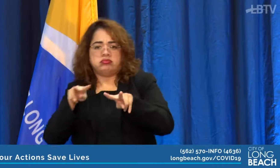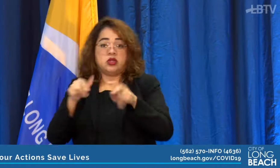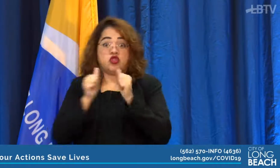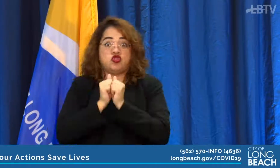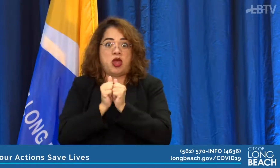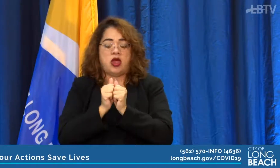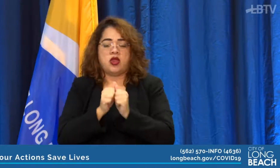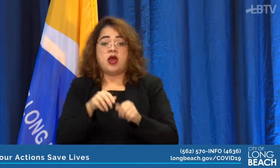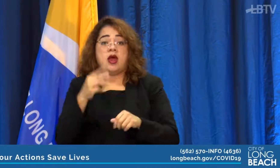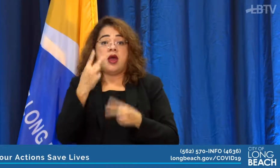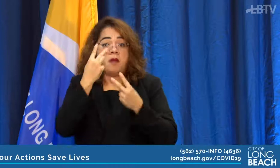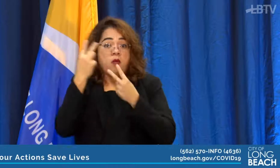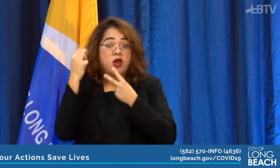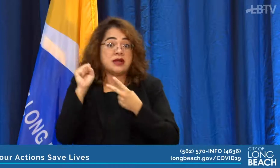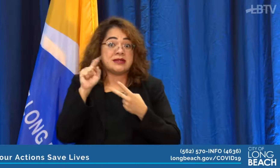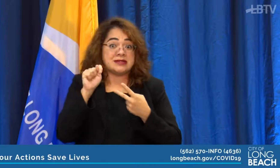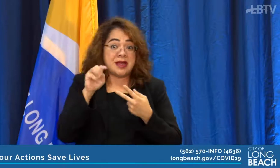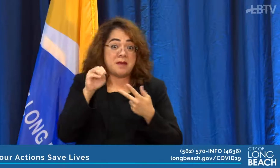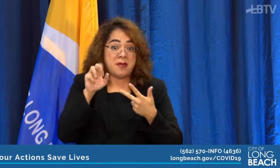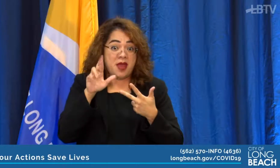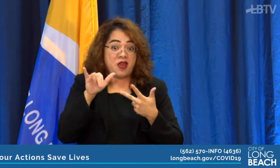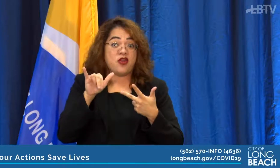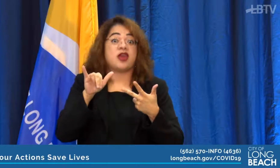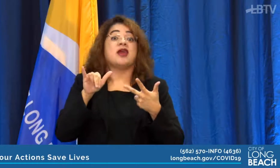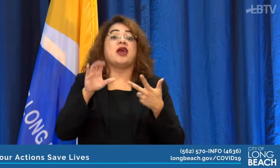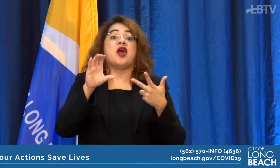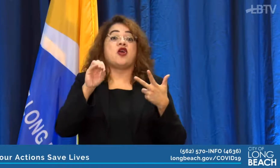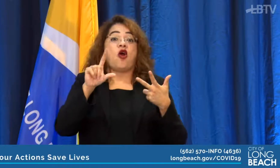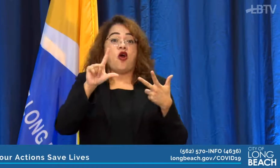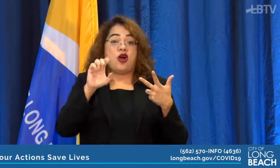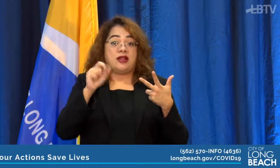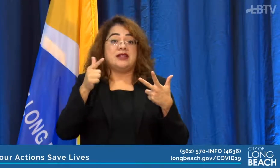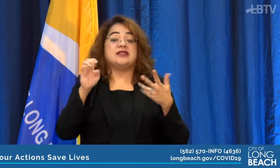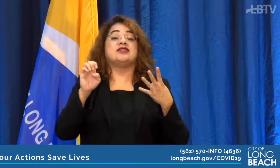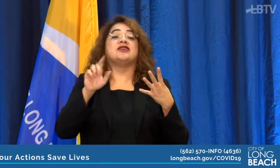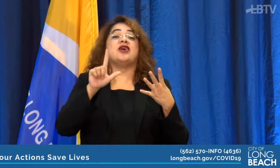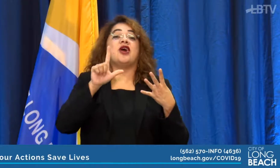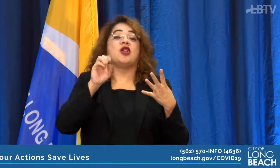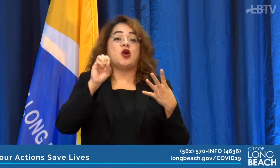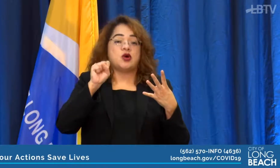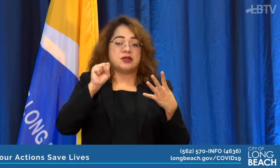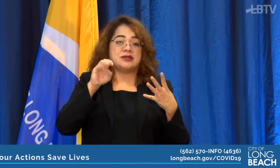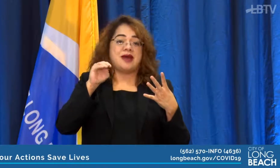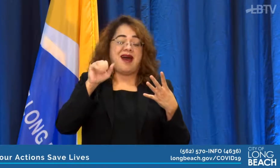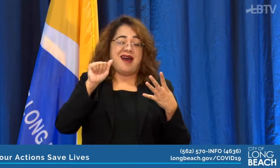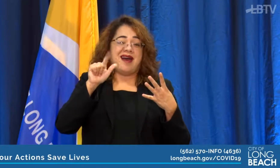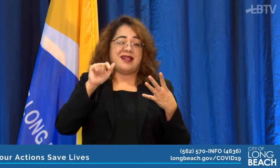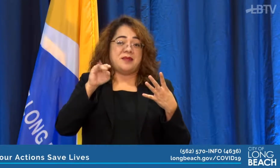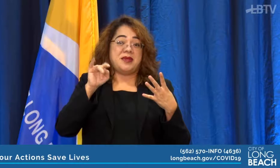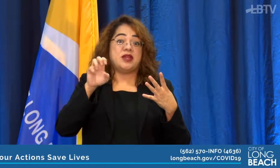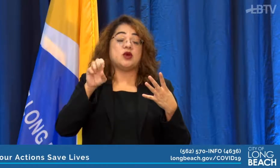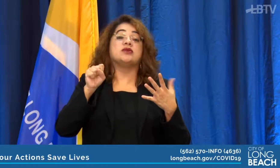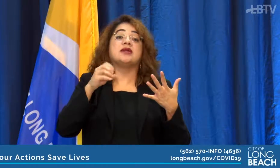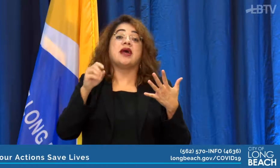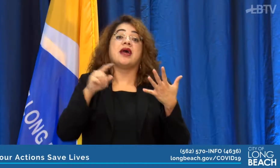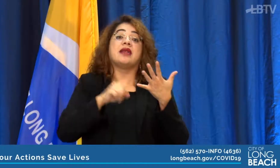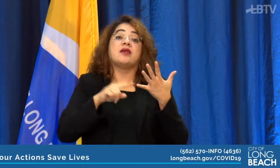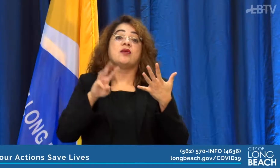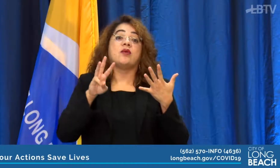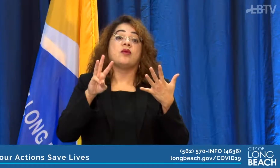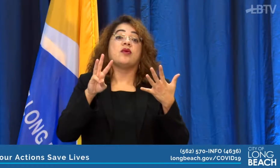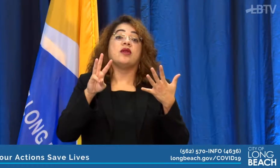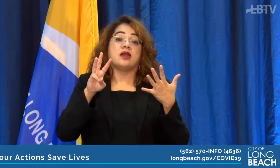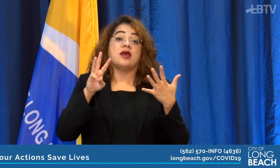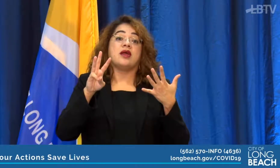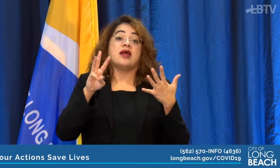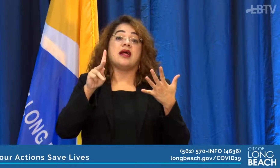So that's Memorial and St. Mary and College, as well as Los Alamitos and Lakewood, because many of the people who live in the city of Long Beach